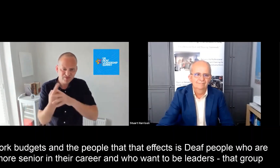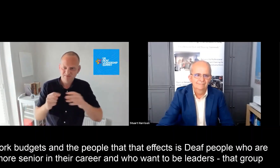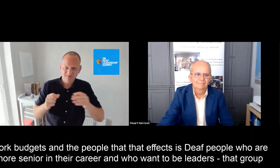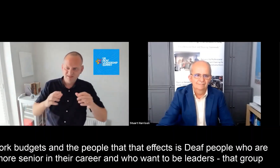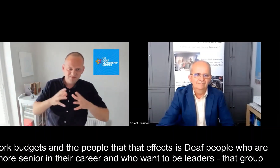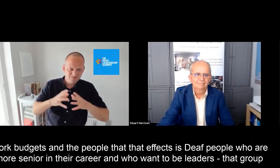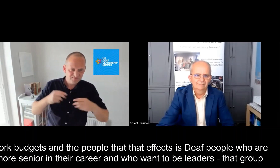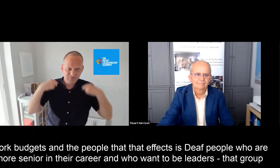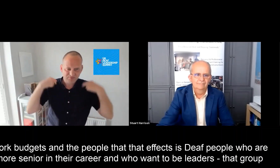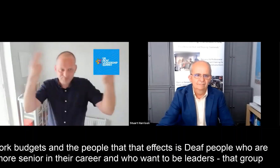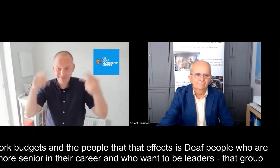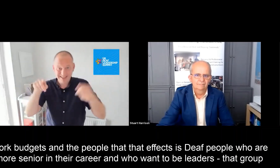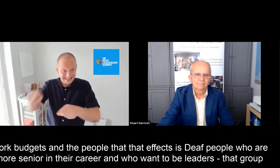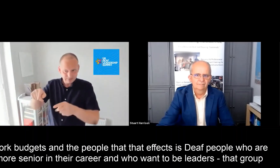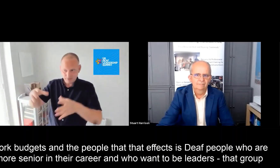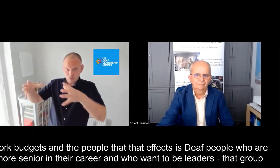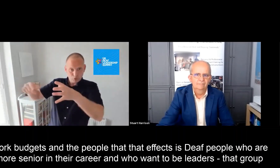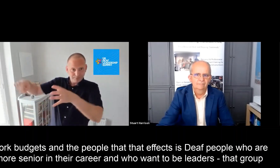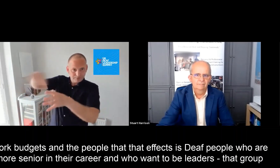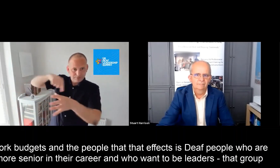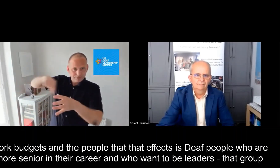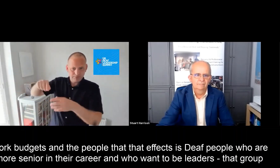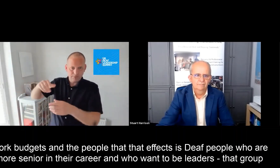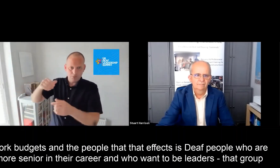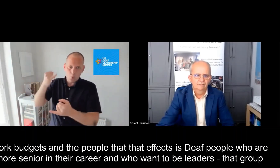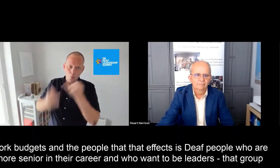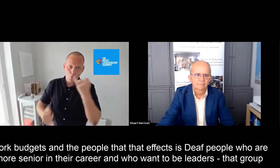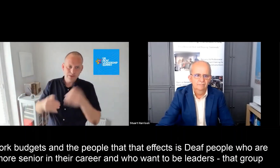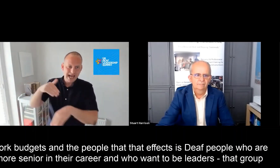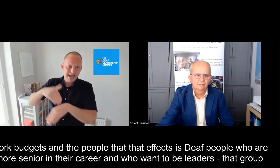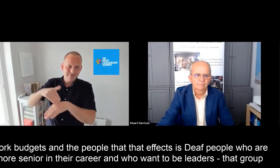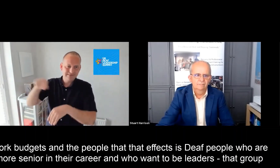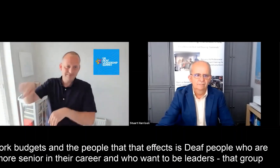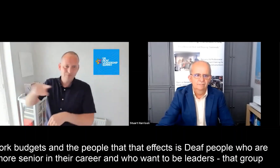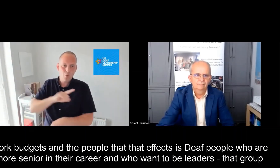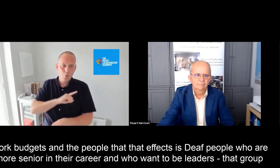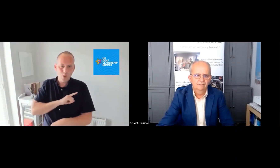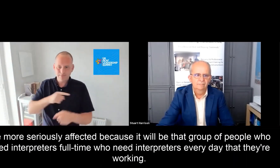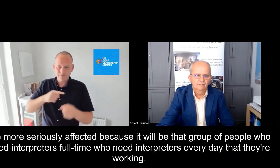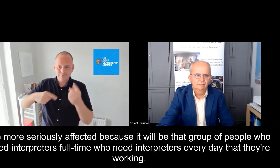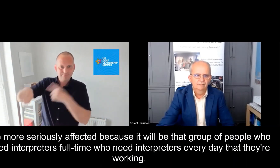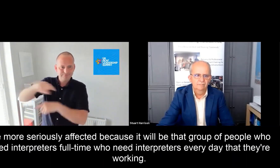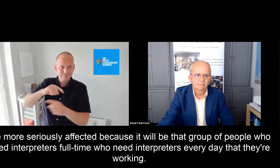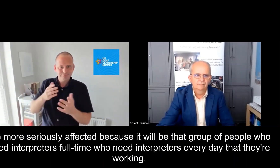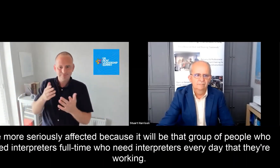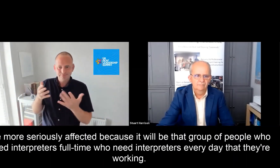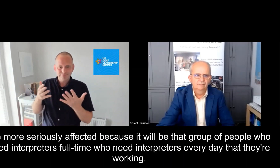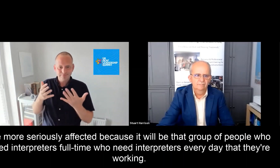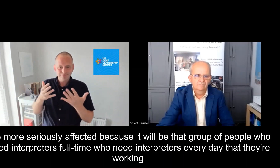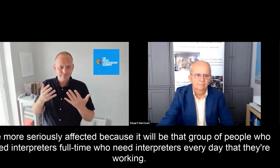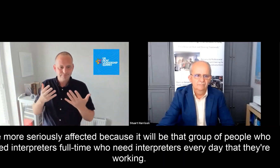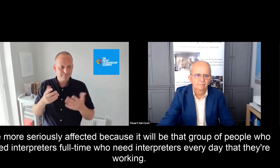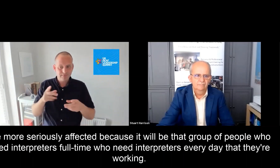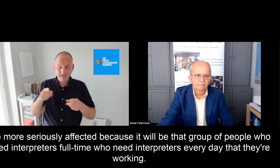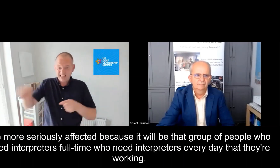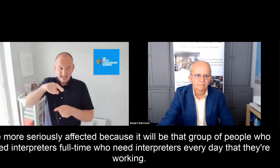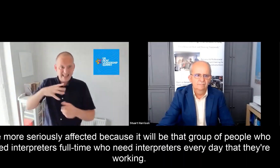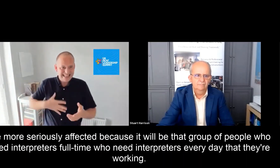deaf people who are more senior in their career and who want to be leaders. That group are more seriously affected because it will be that group